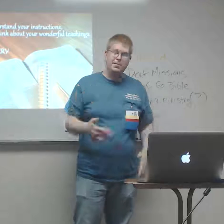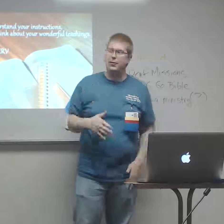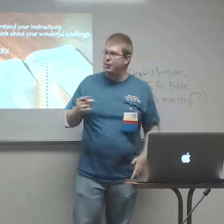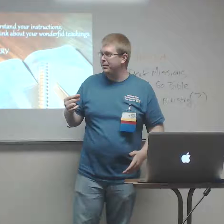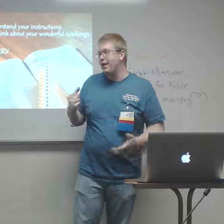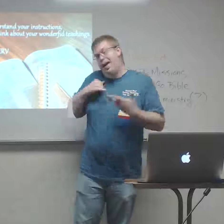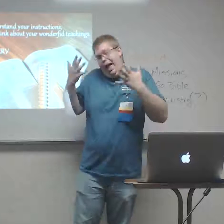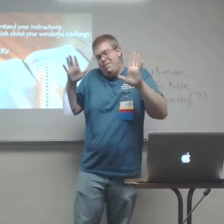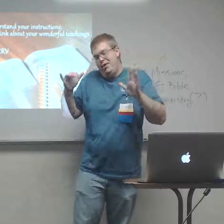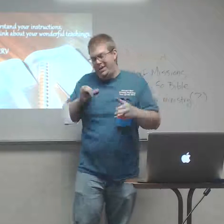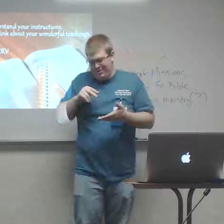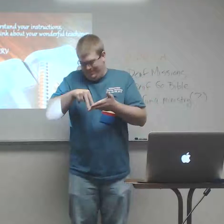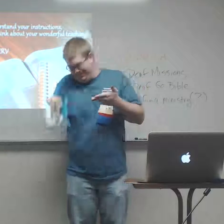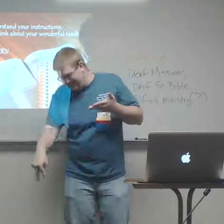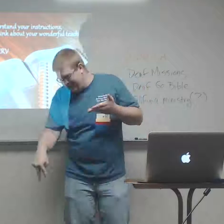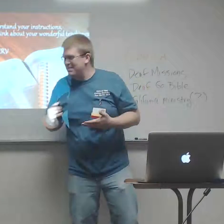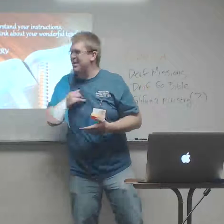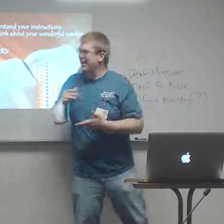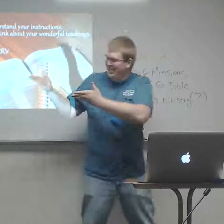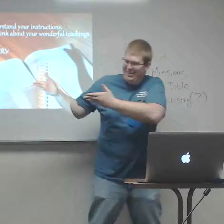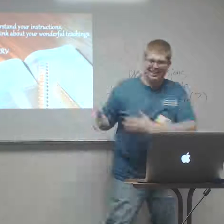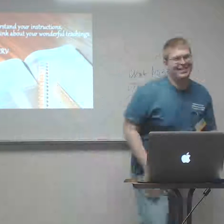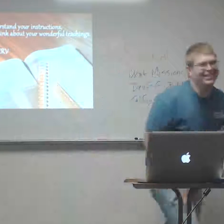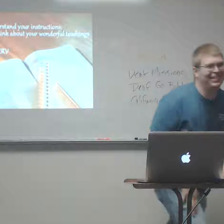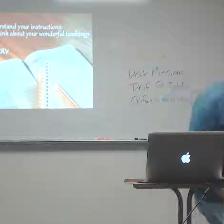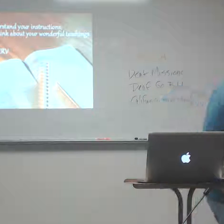So, I'm done. I'll step down.